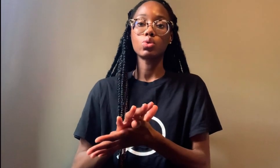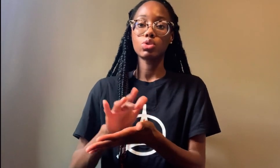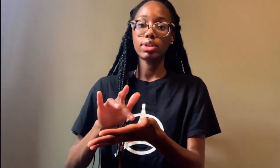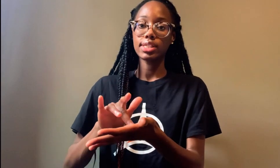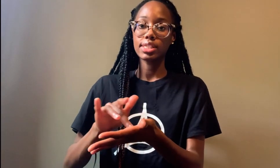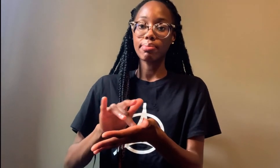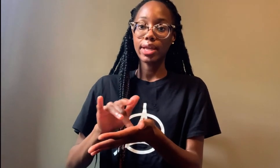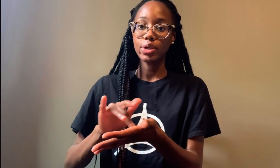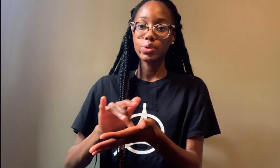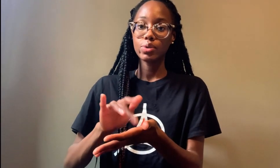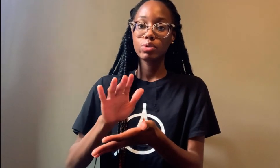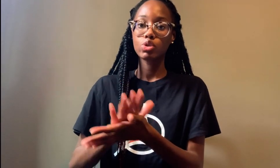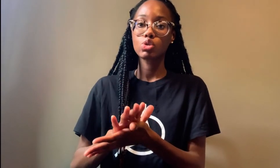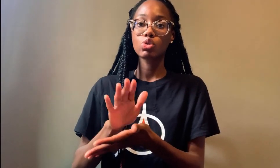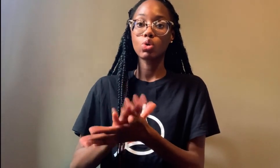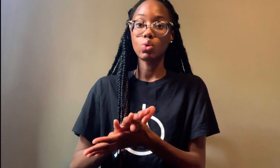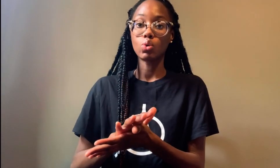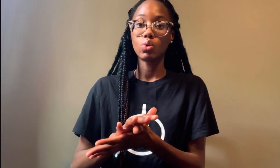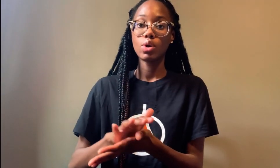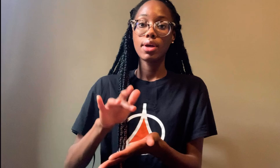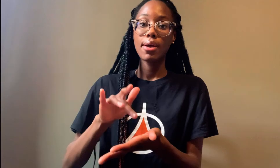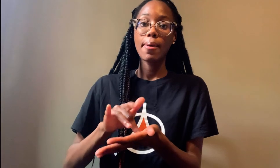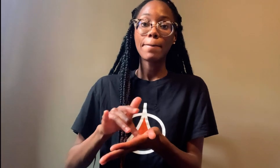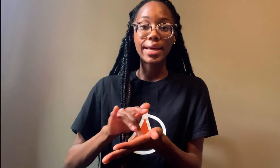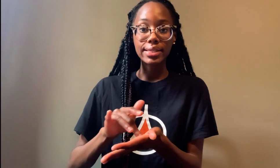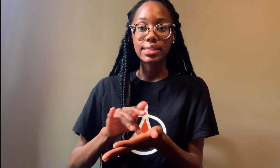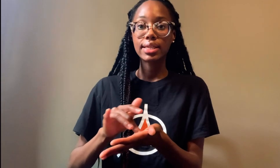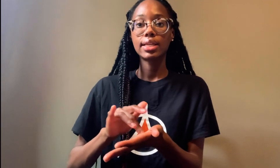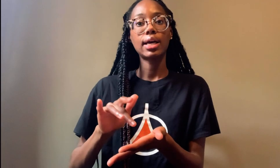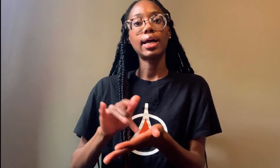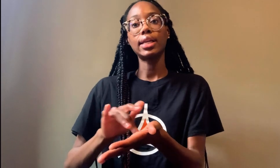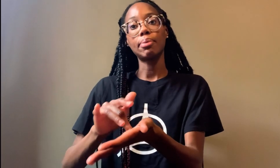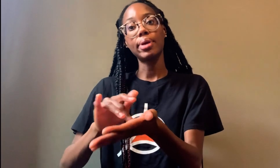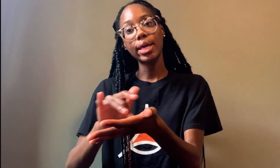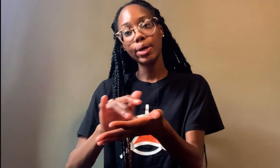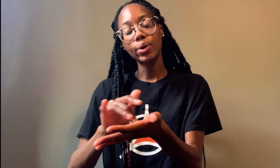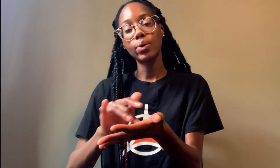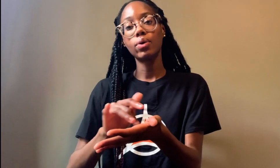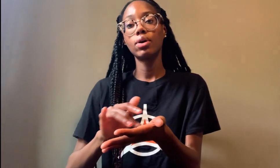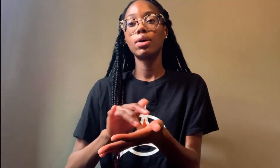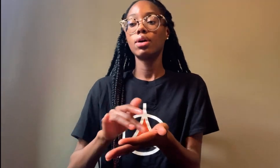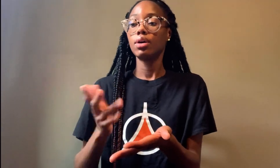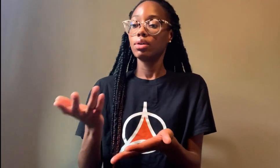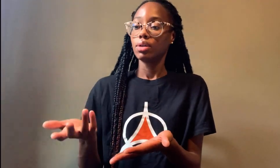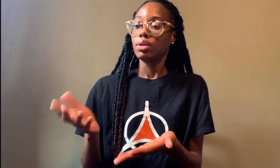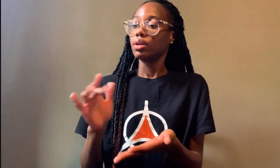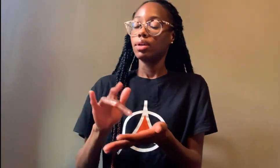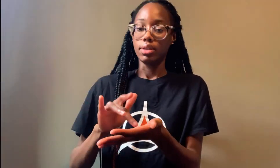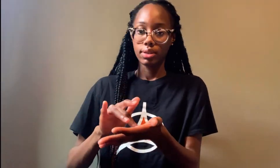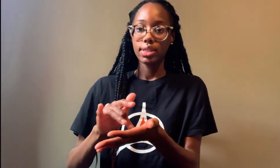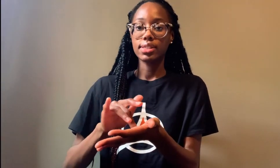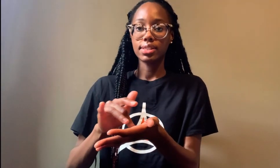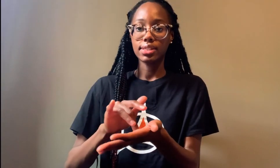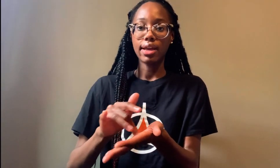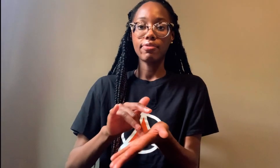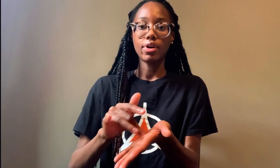So this is medical, school. Medicine, I need a pill. This is the sign for all